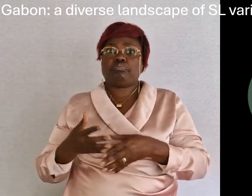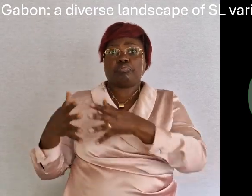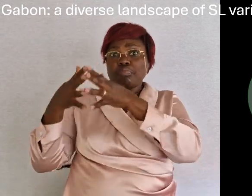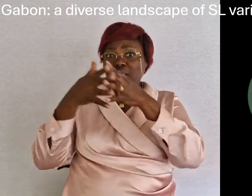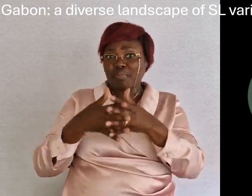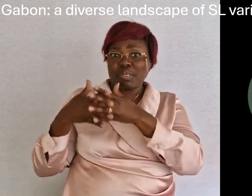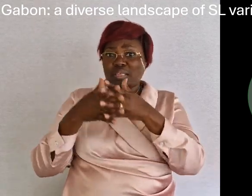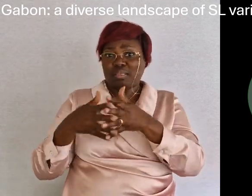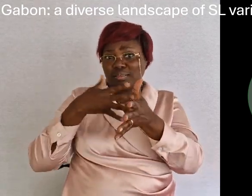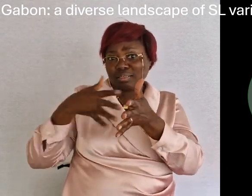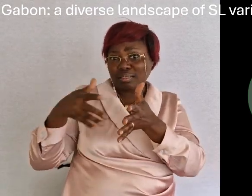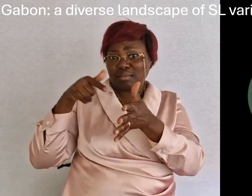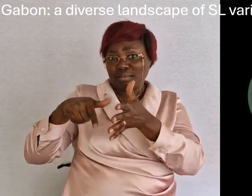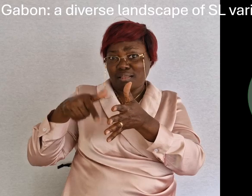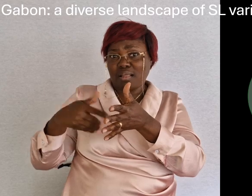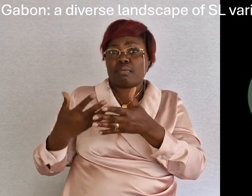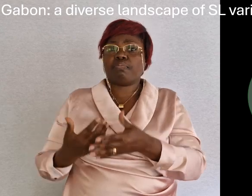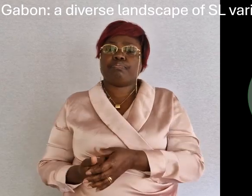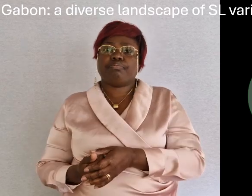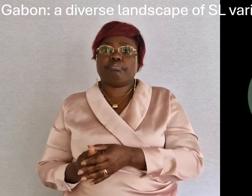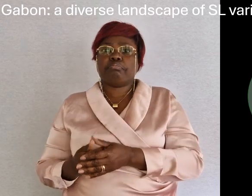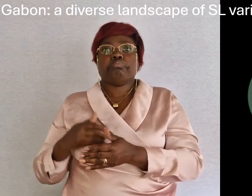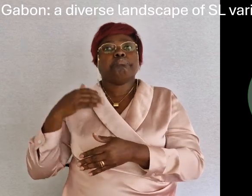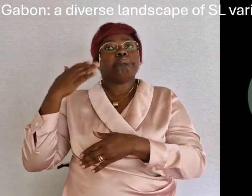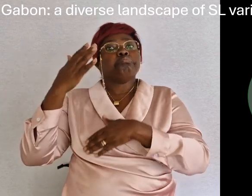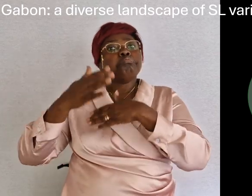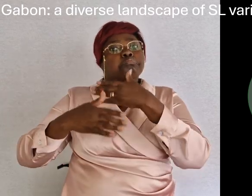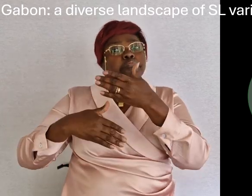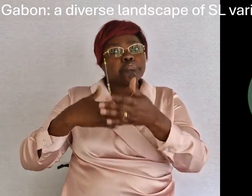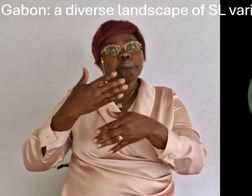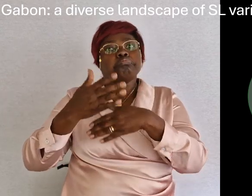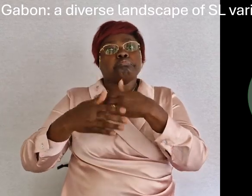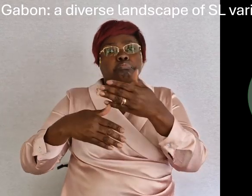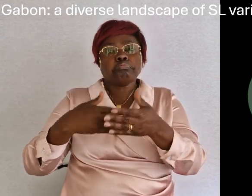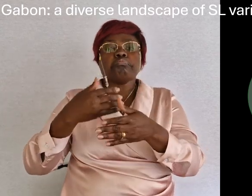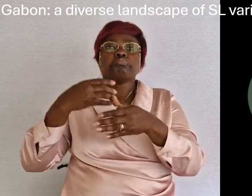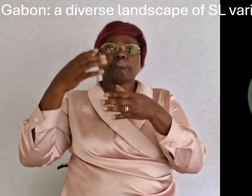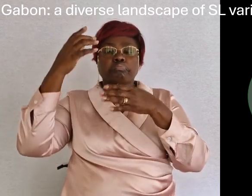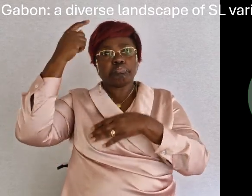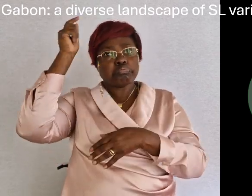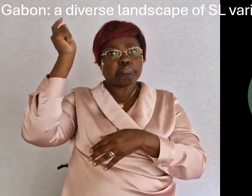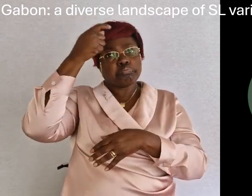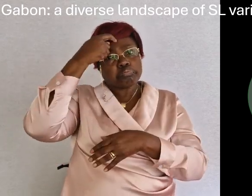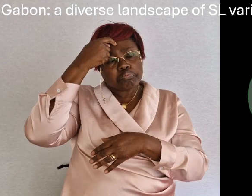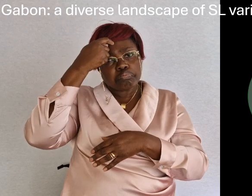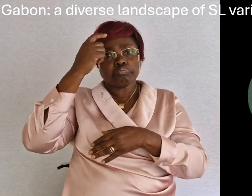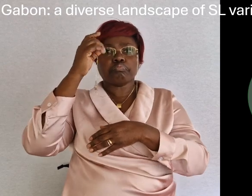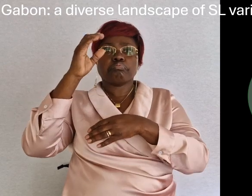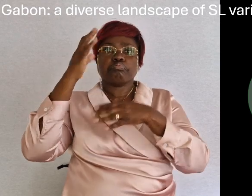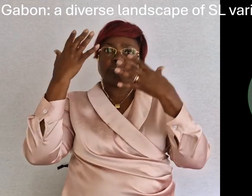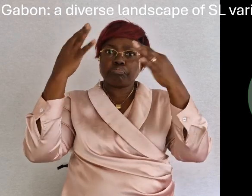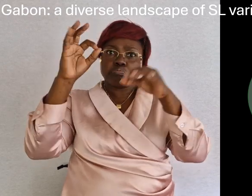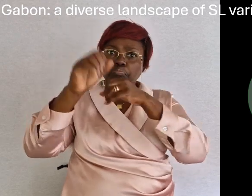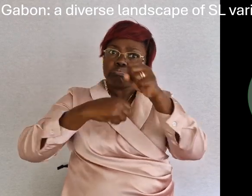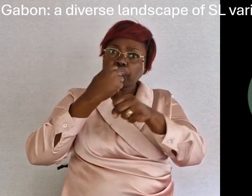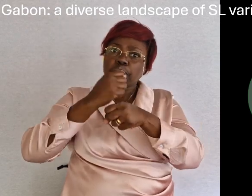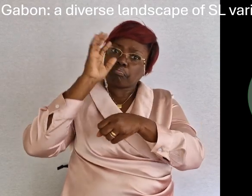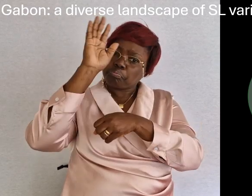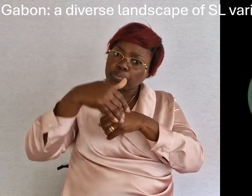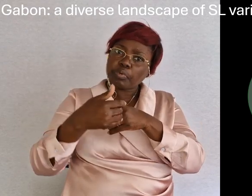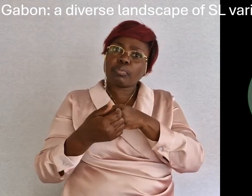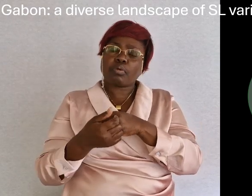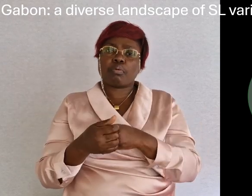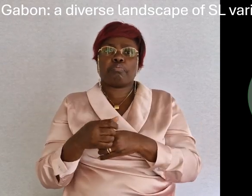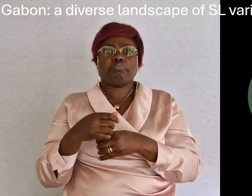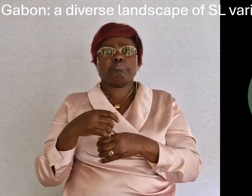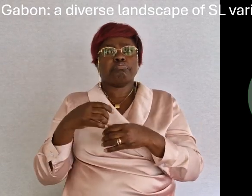from ASL, American Sign Language. And over time, the government